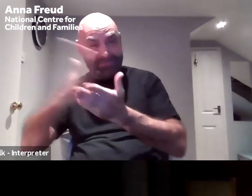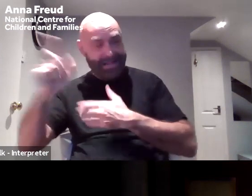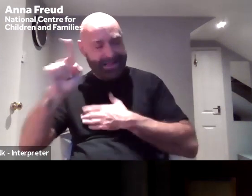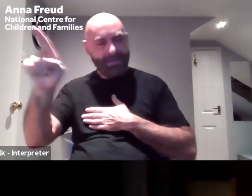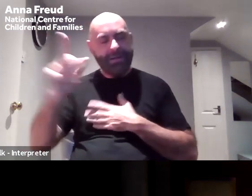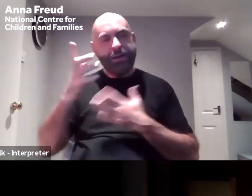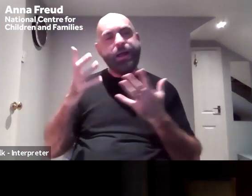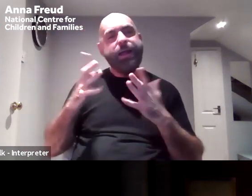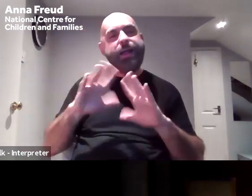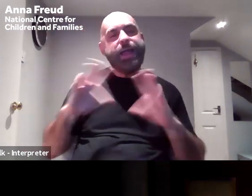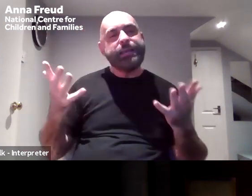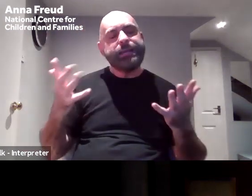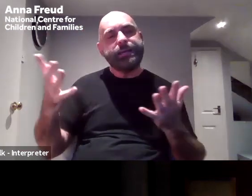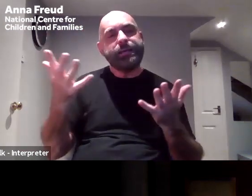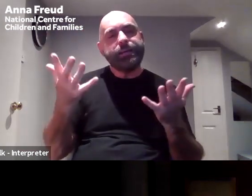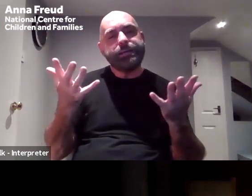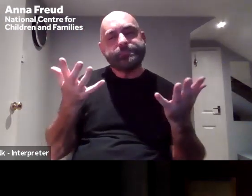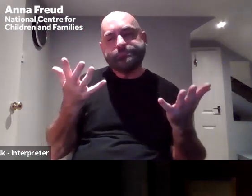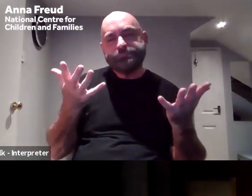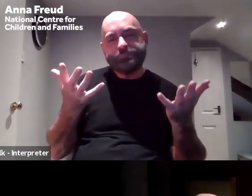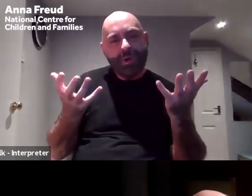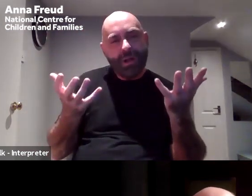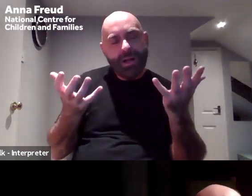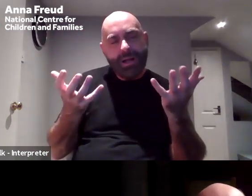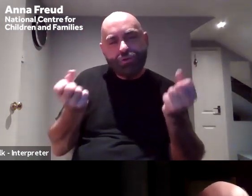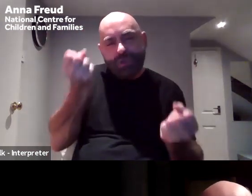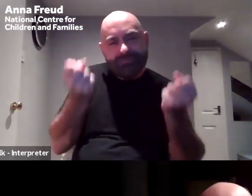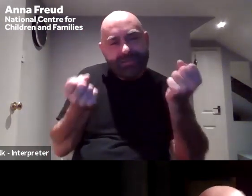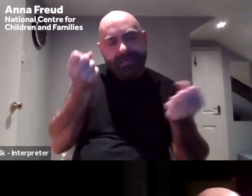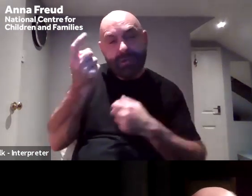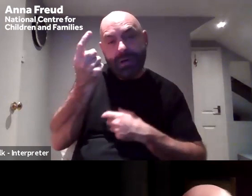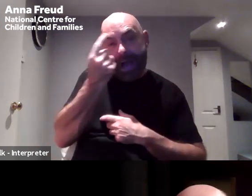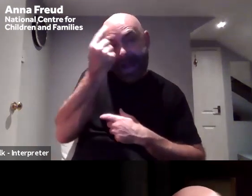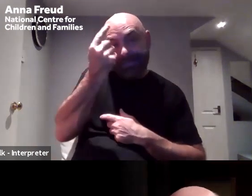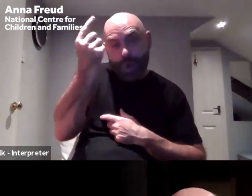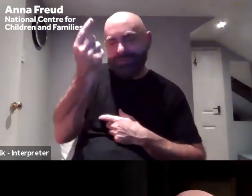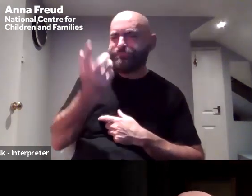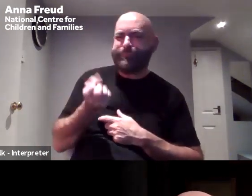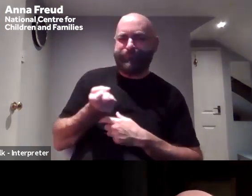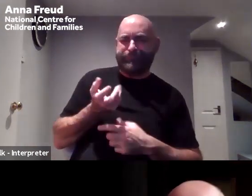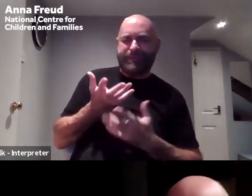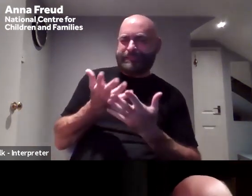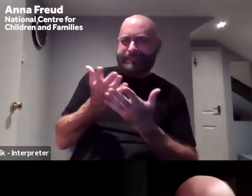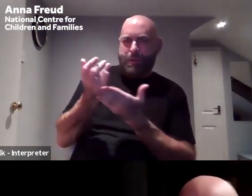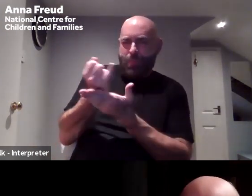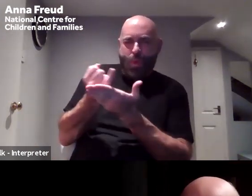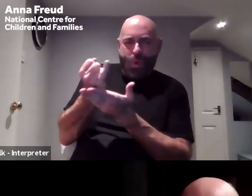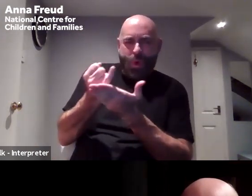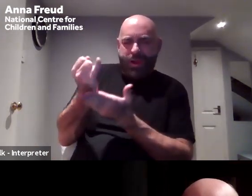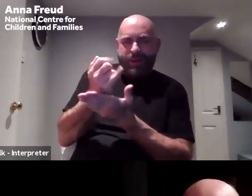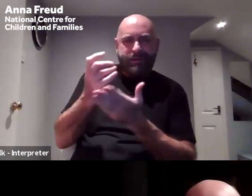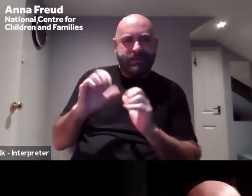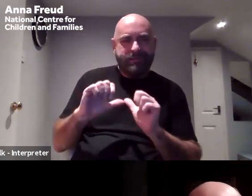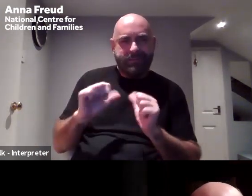that any justification that's ideological is poorly found, but it doesn't generate wealth.